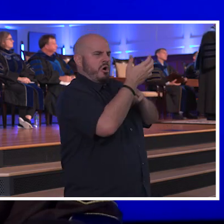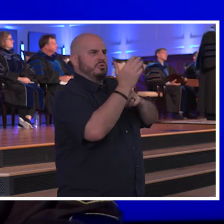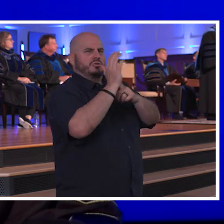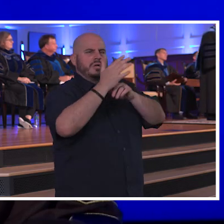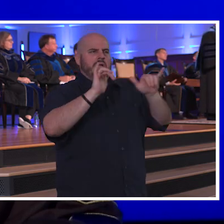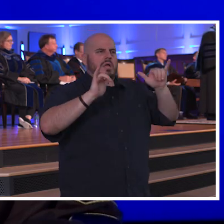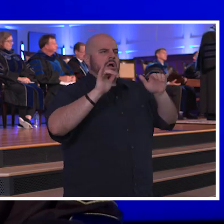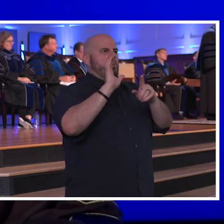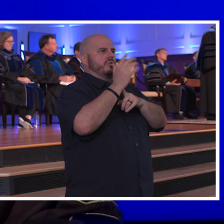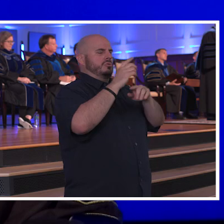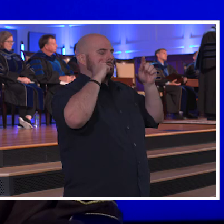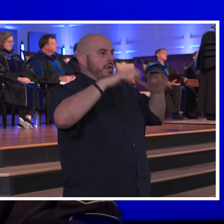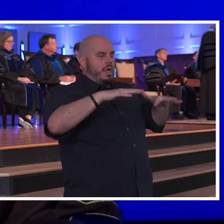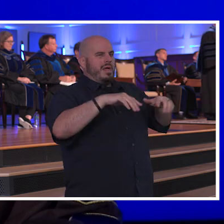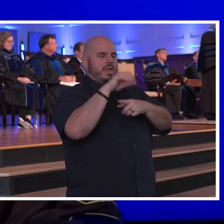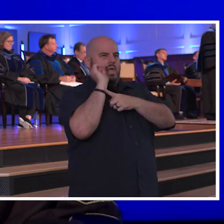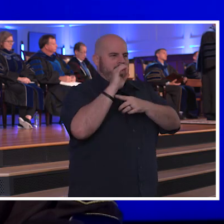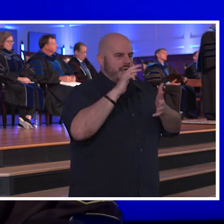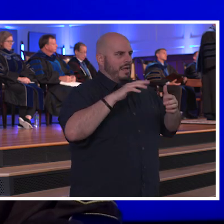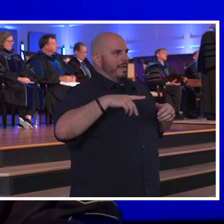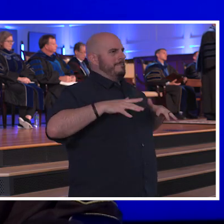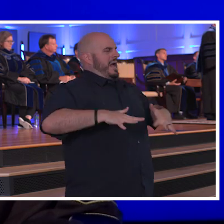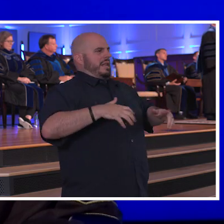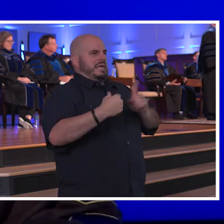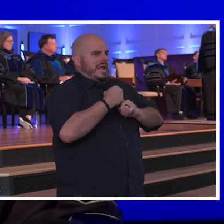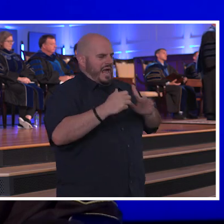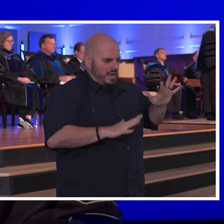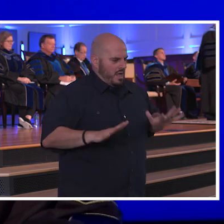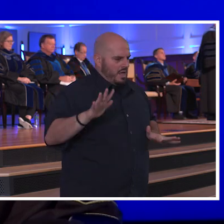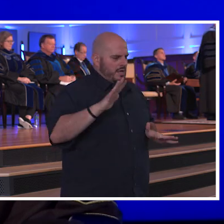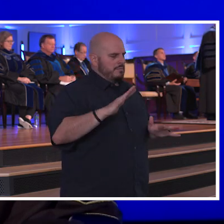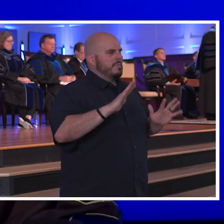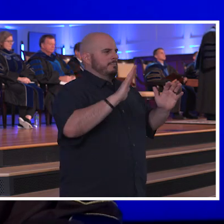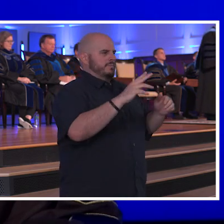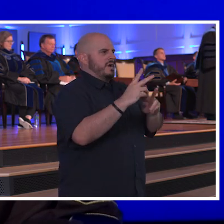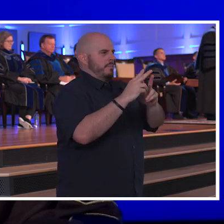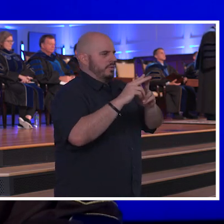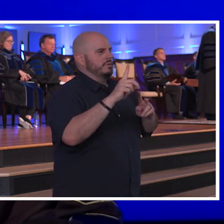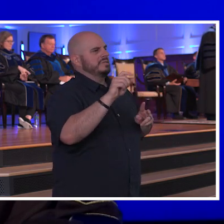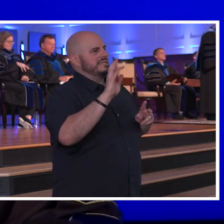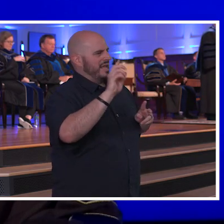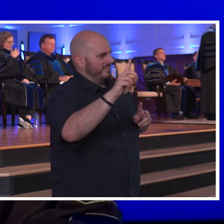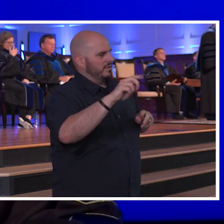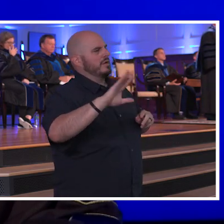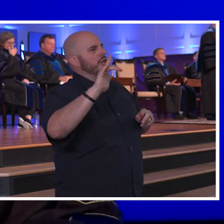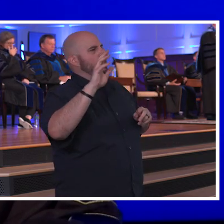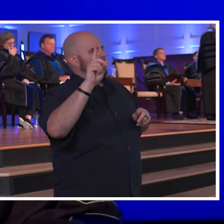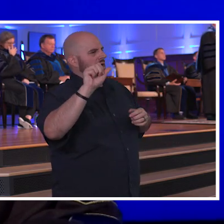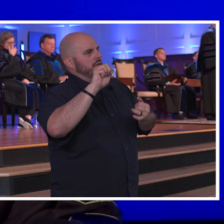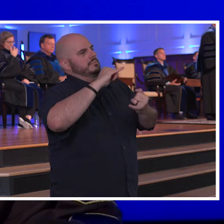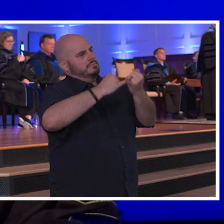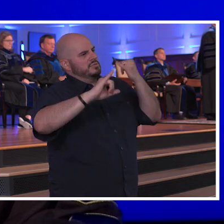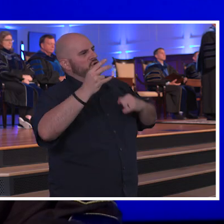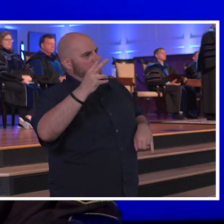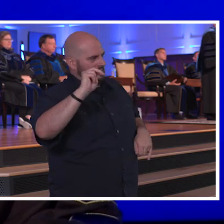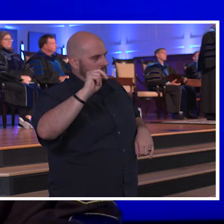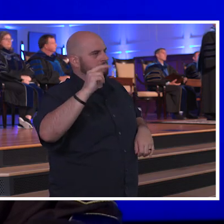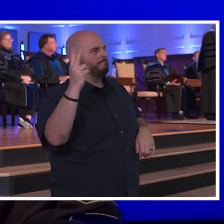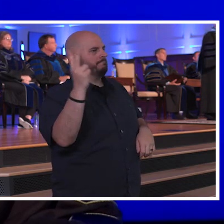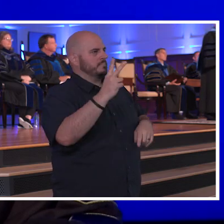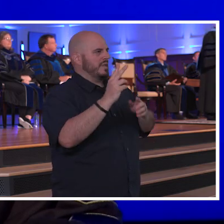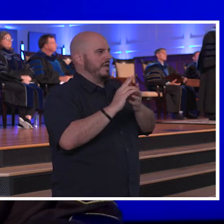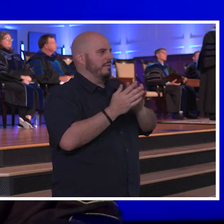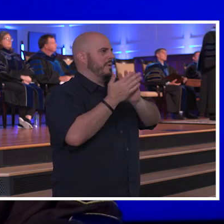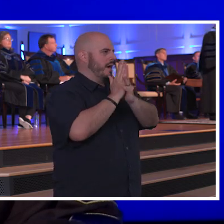had panic attacks. But a particular couple named David and Claudia Johnson, who have become and are dear friends of